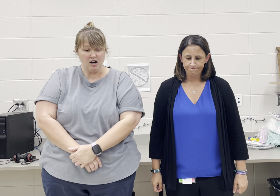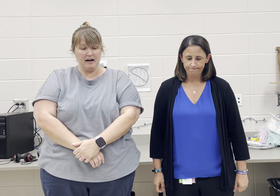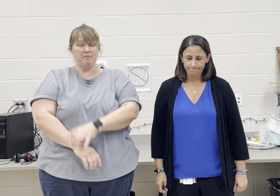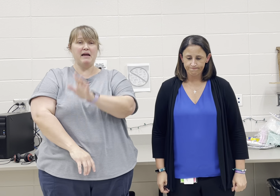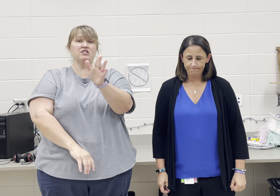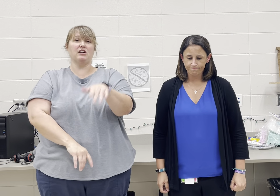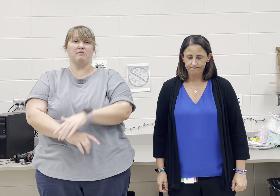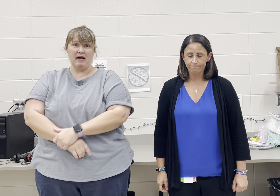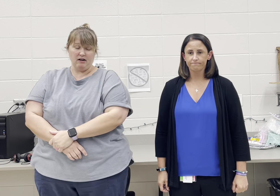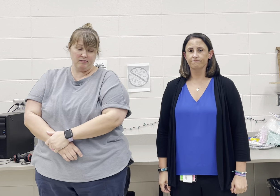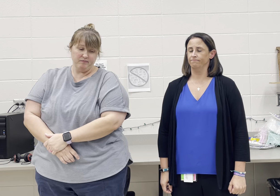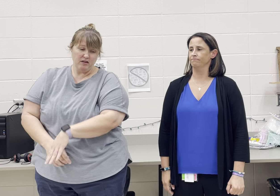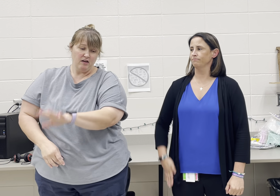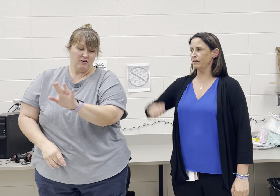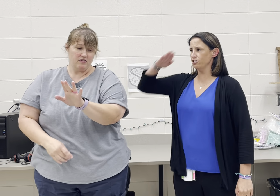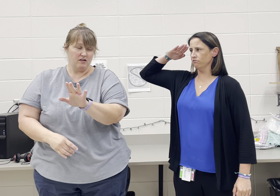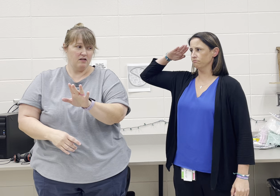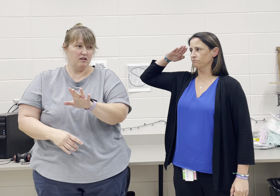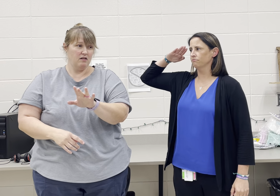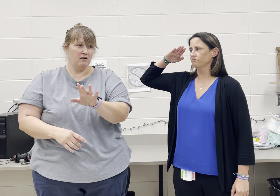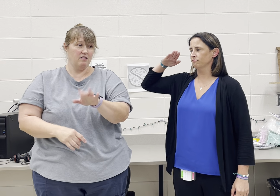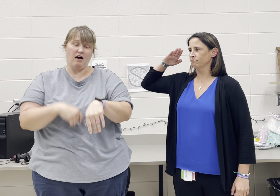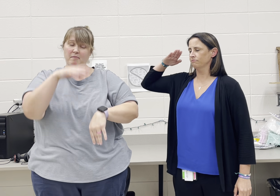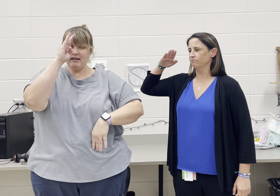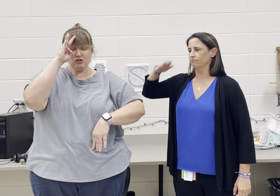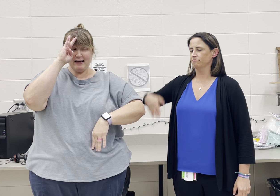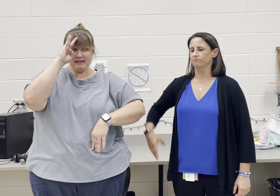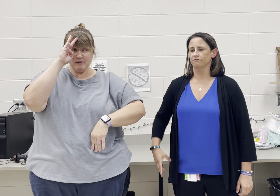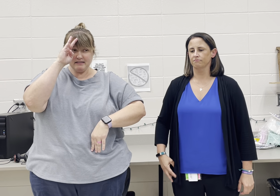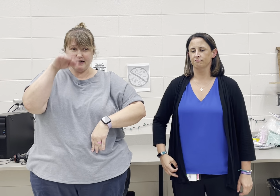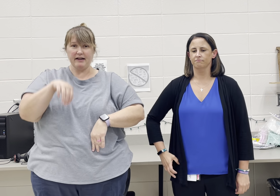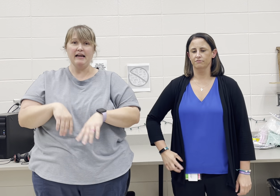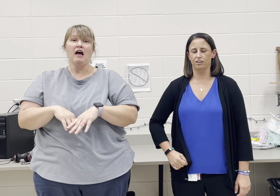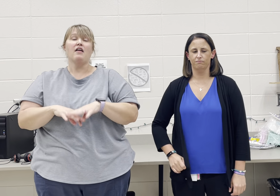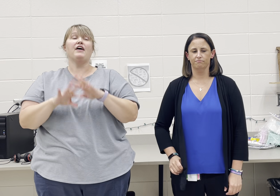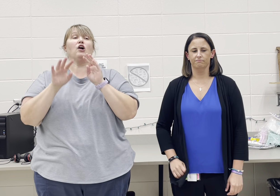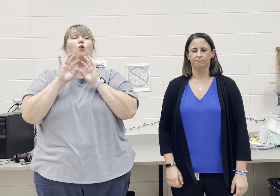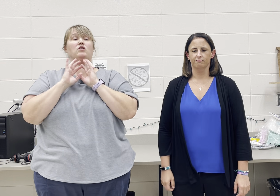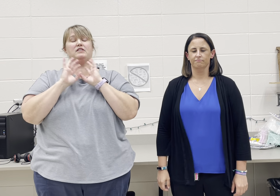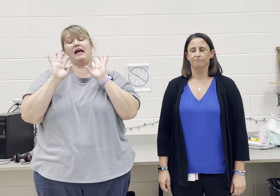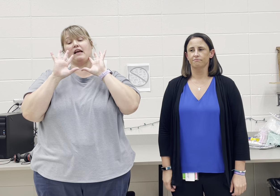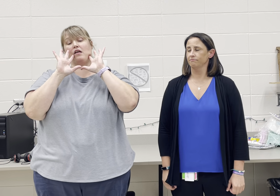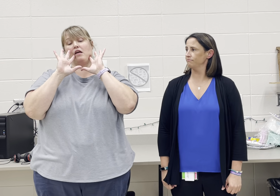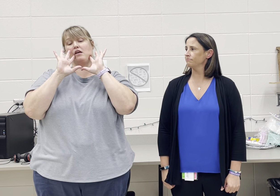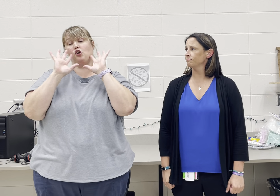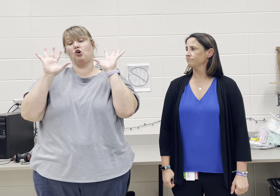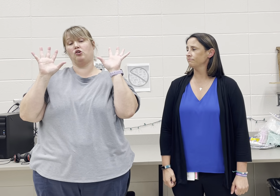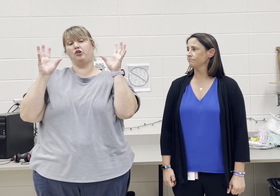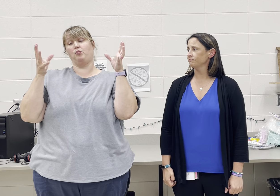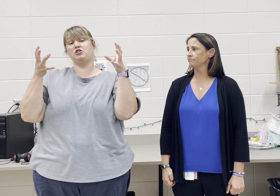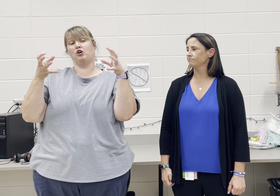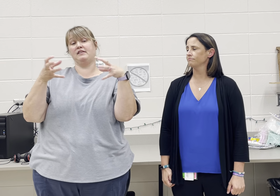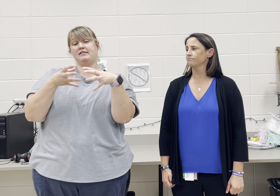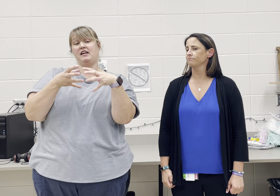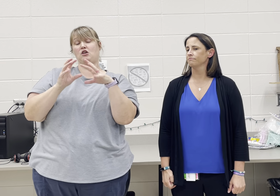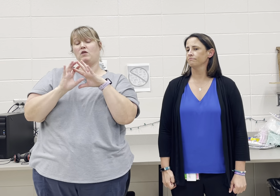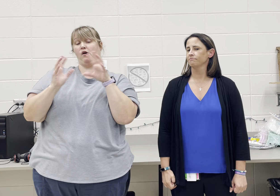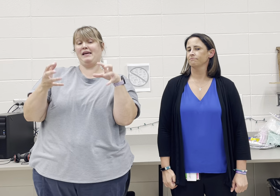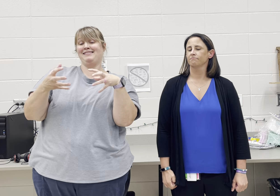right, major and minor. Major. Not major like in the military. Oh. The course, like your what you're going to study, you want to go into